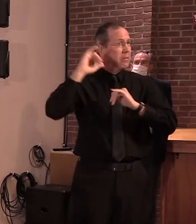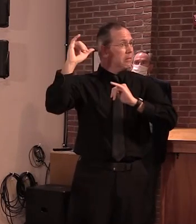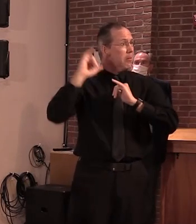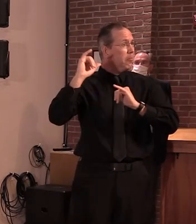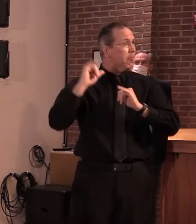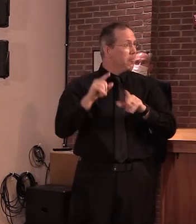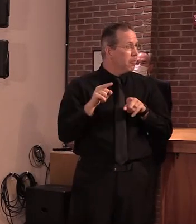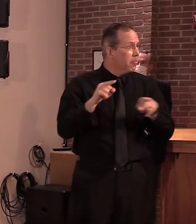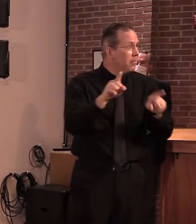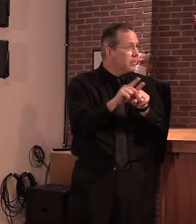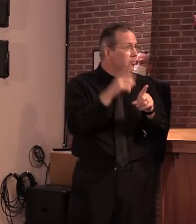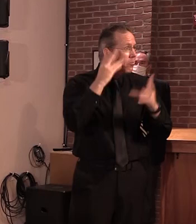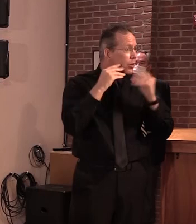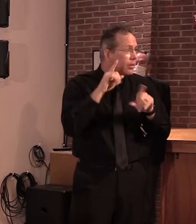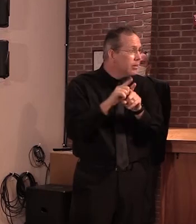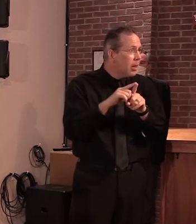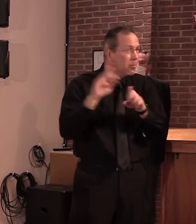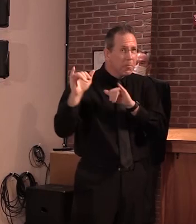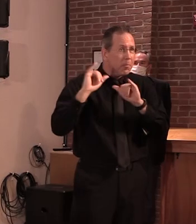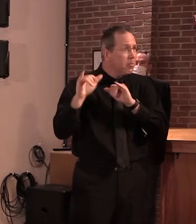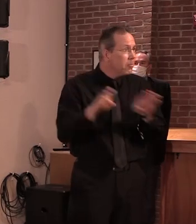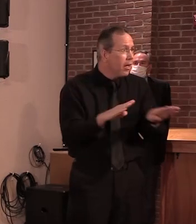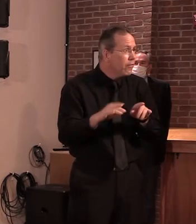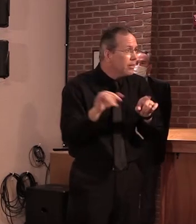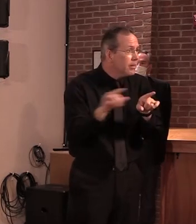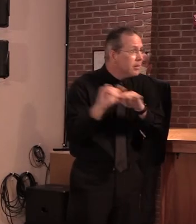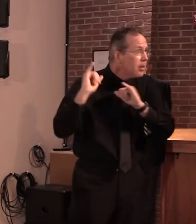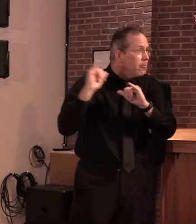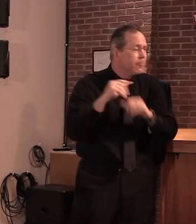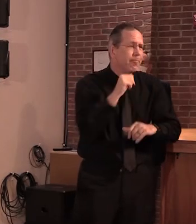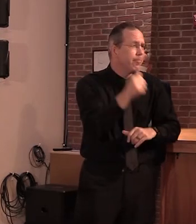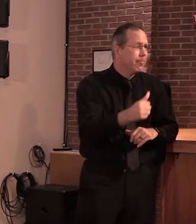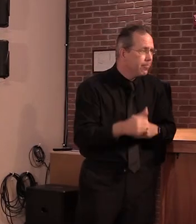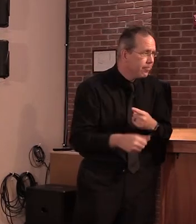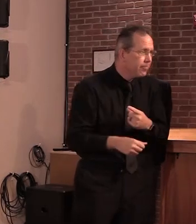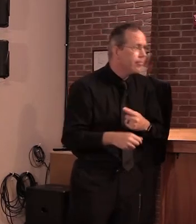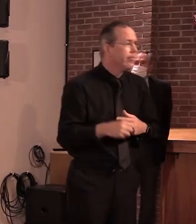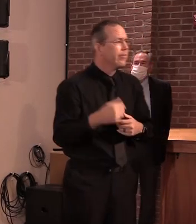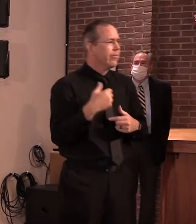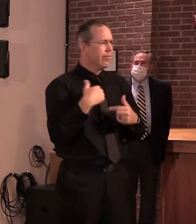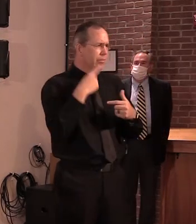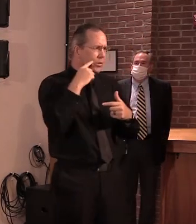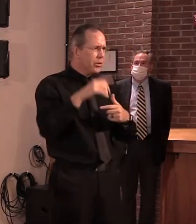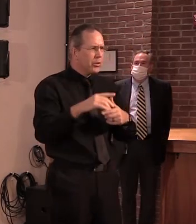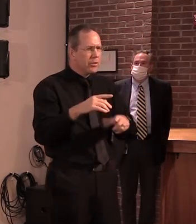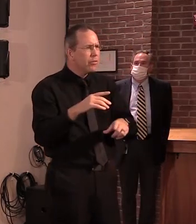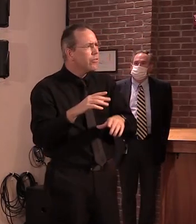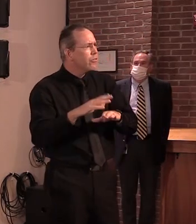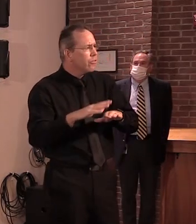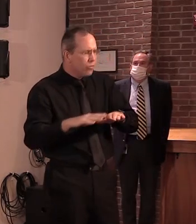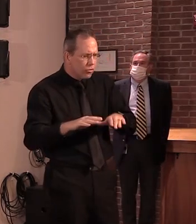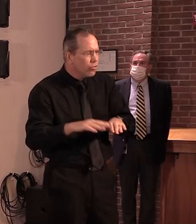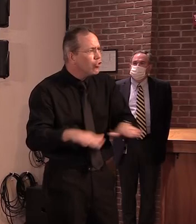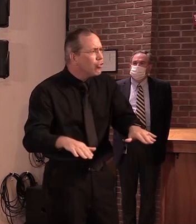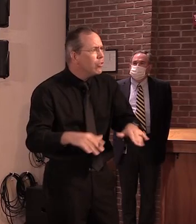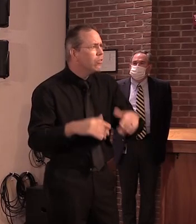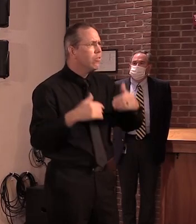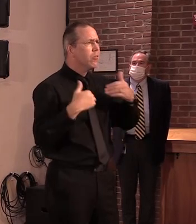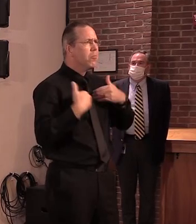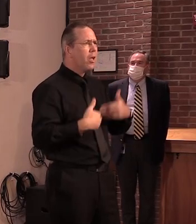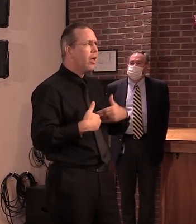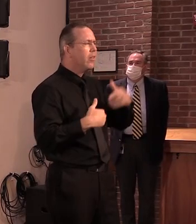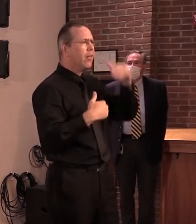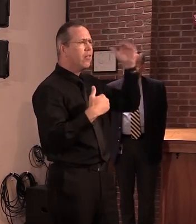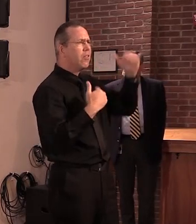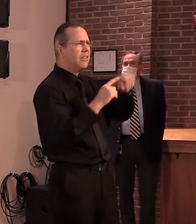for us to think that children have the same anatomy and physiology as adults, just in smaller packages,